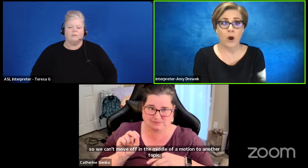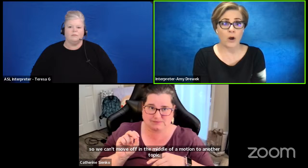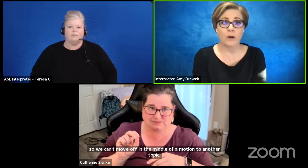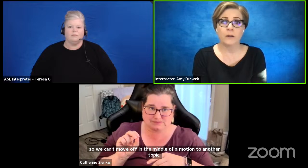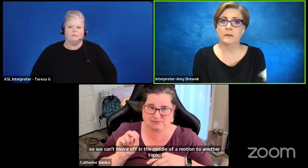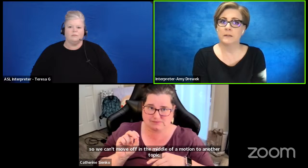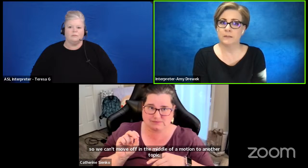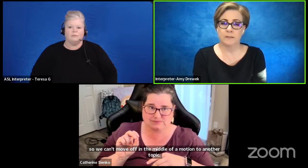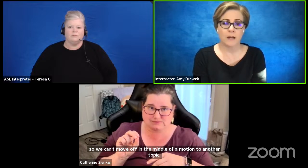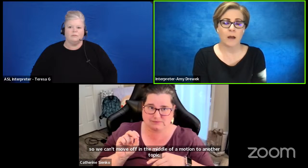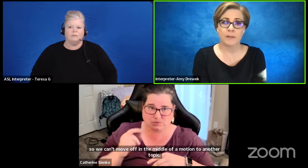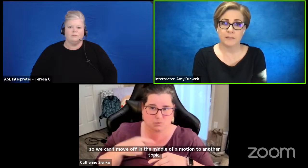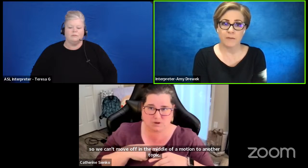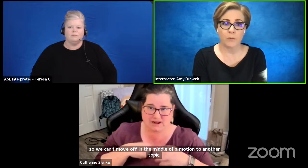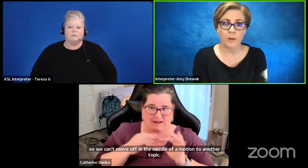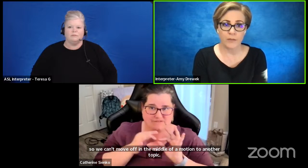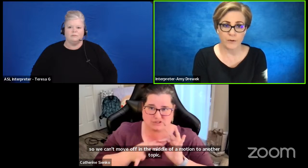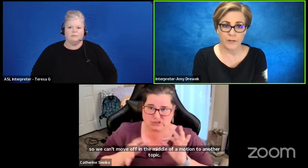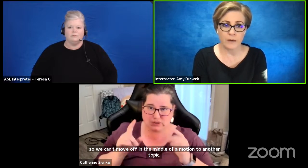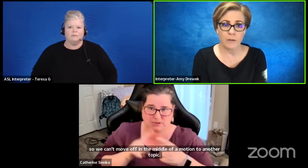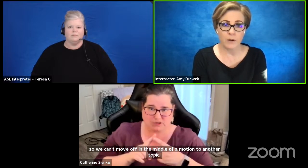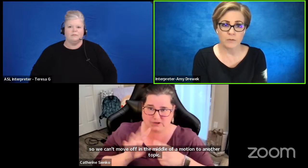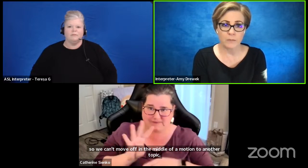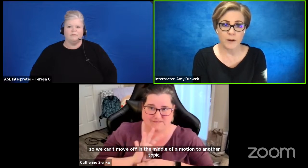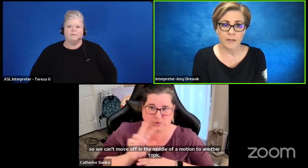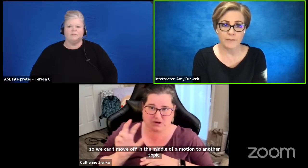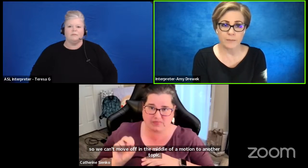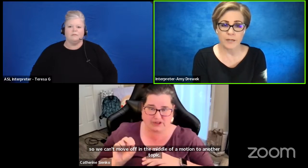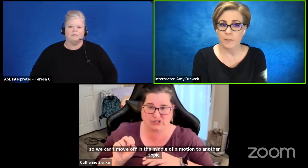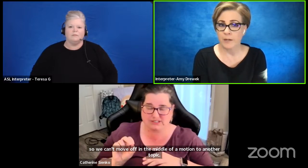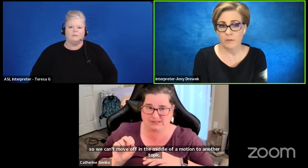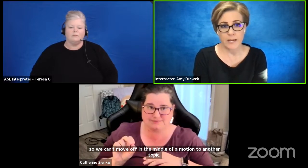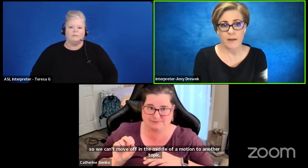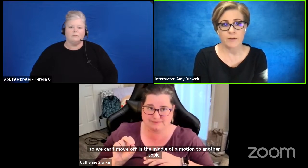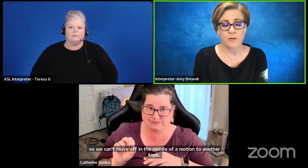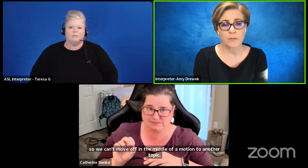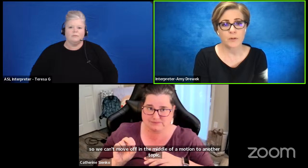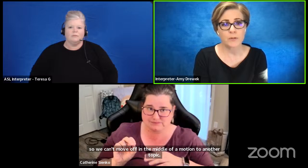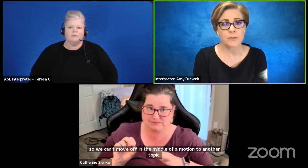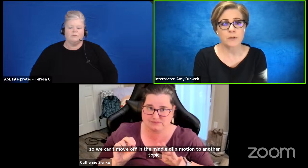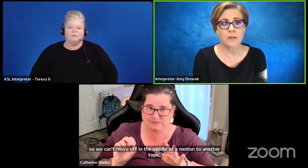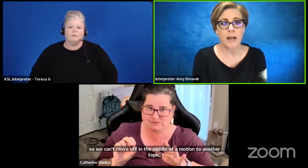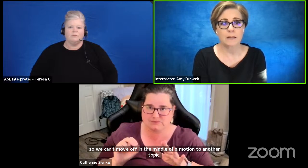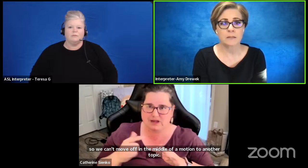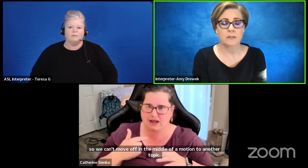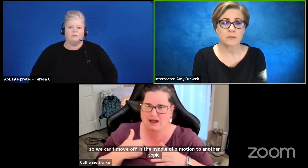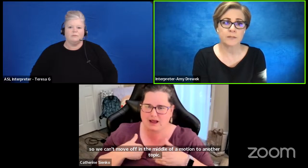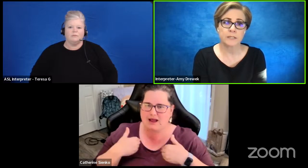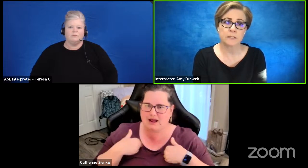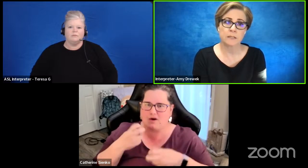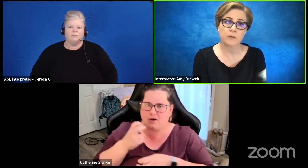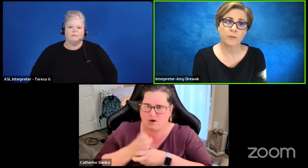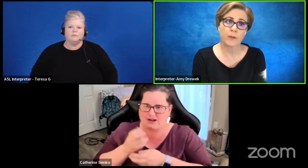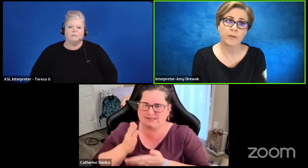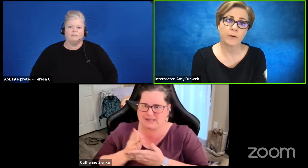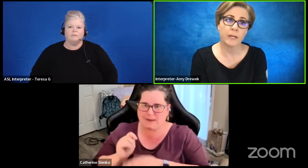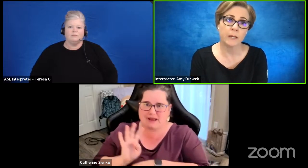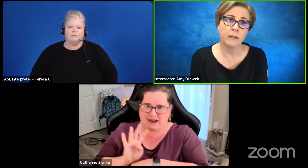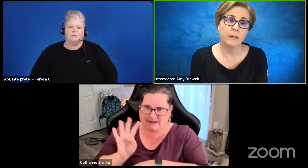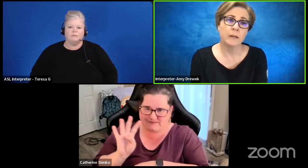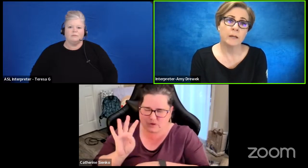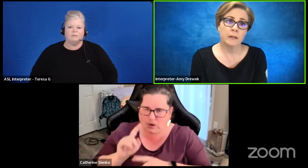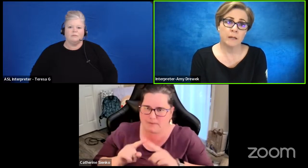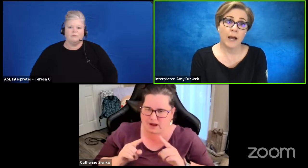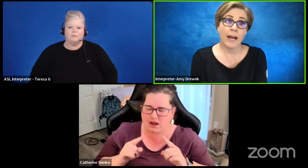So our hard stop is at 4:30. I want to remind everybody we only have interpreters and access services